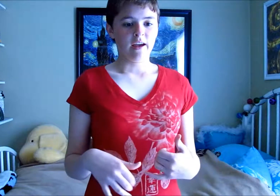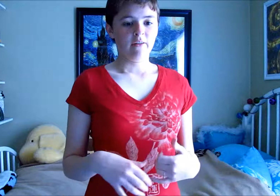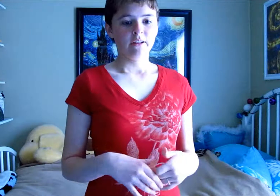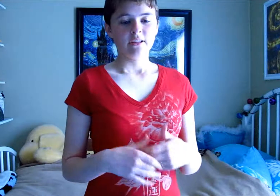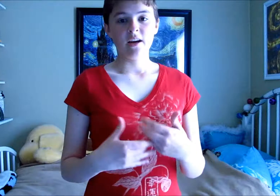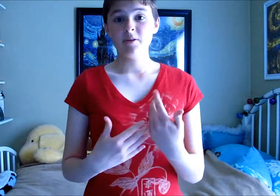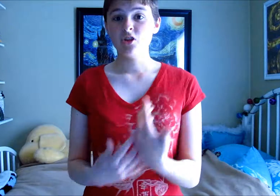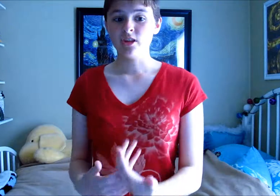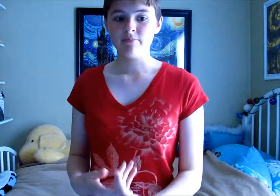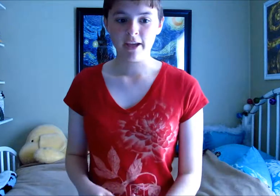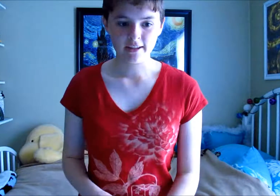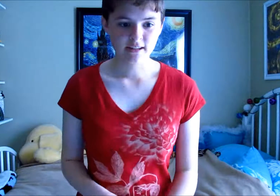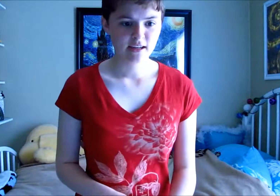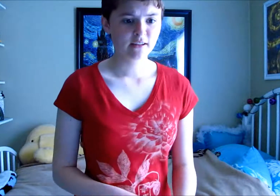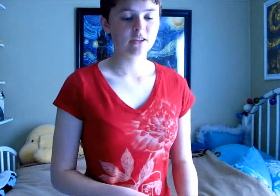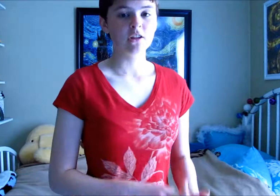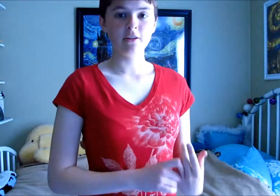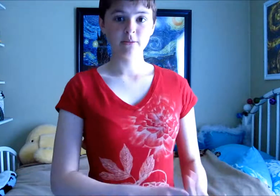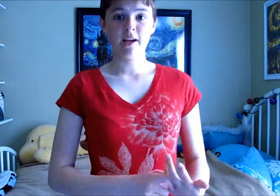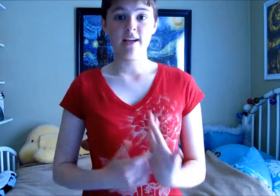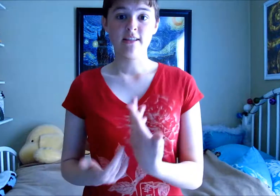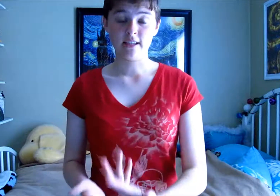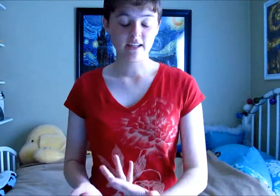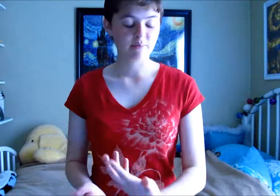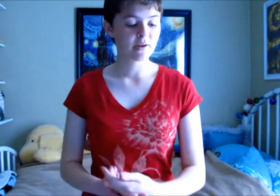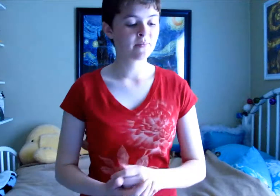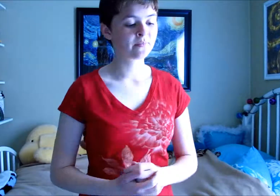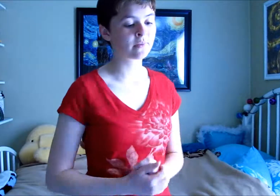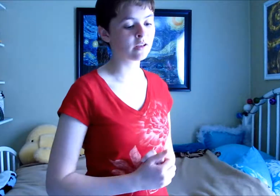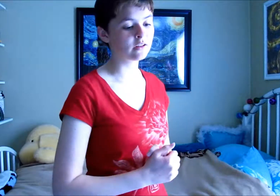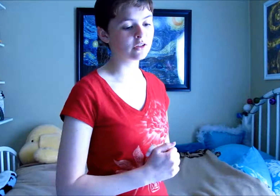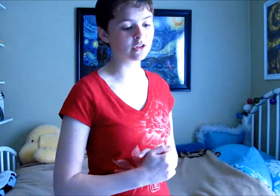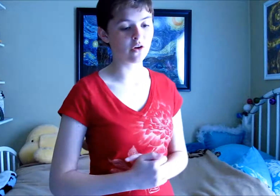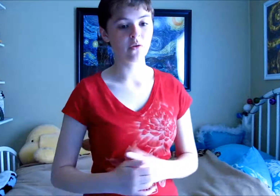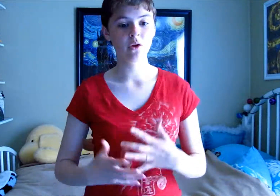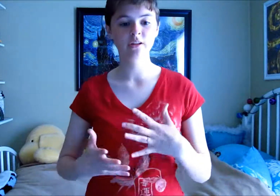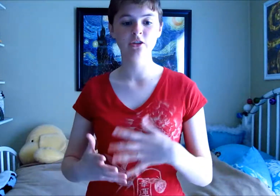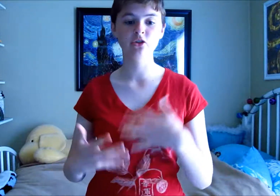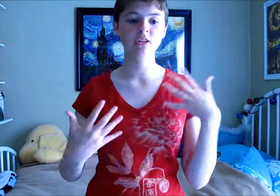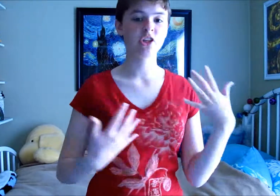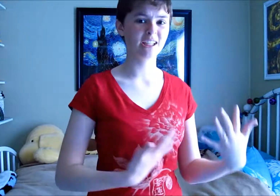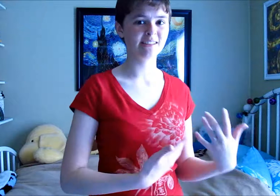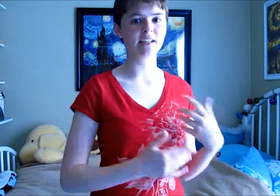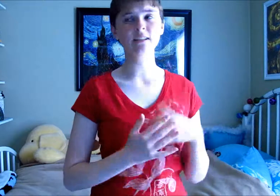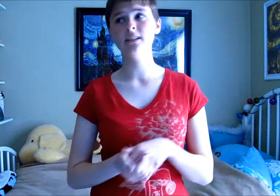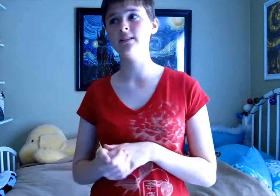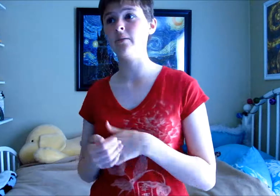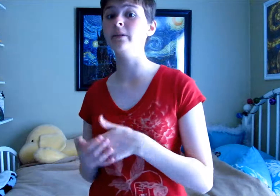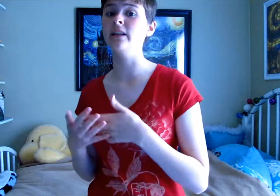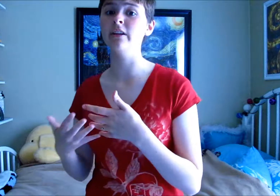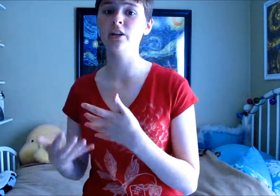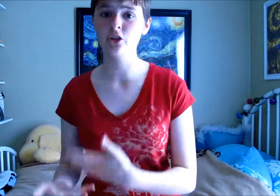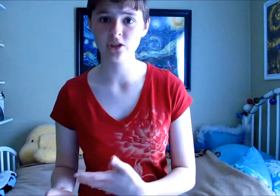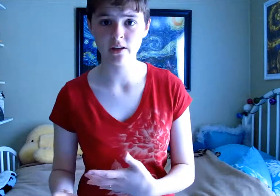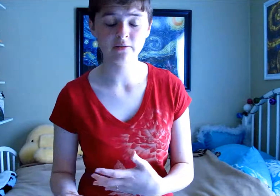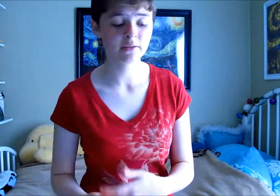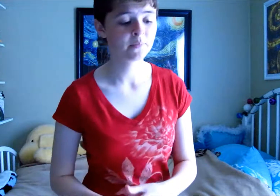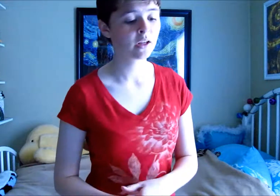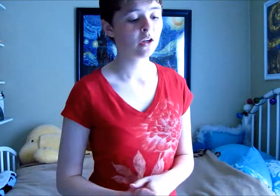Now it's time to trust my instincts, close my eyes, and leap. So to trust your instincts is like believing in yourself.